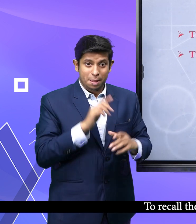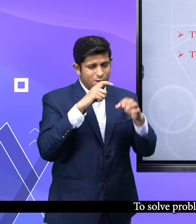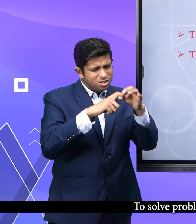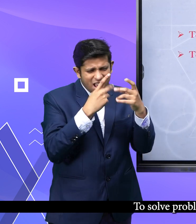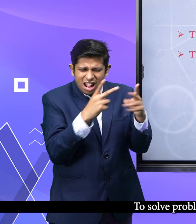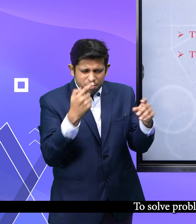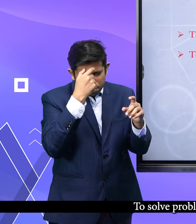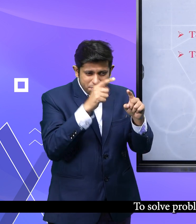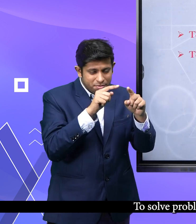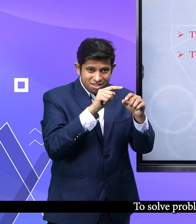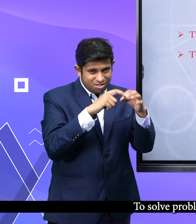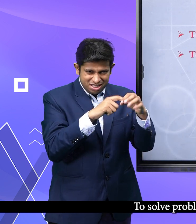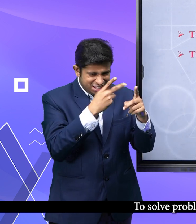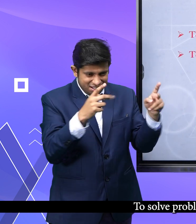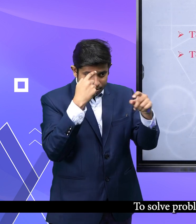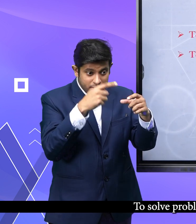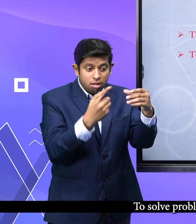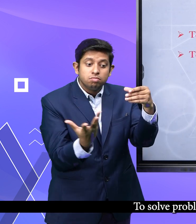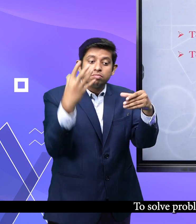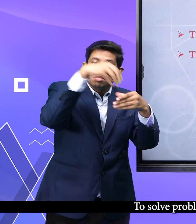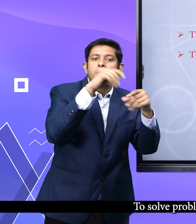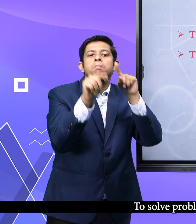to solve problems involving percentages,